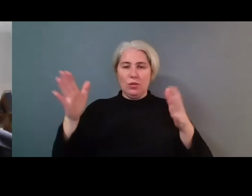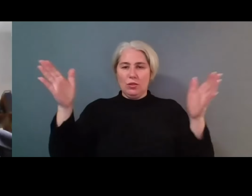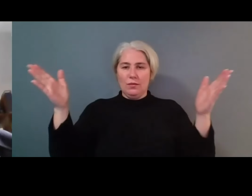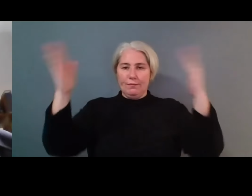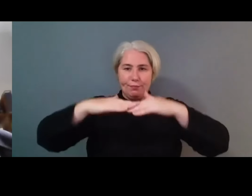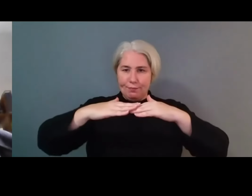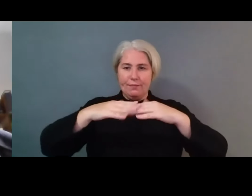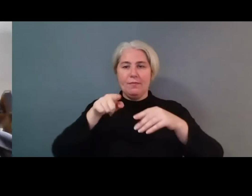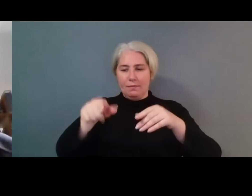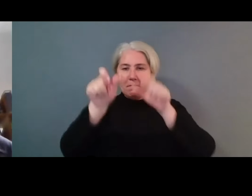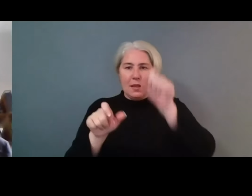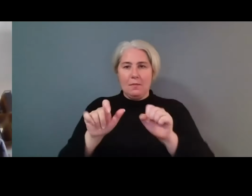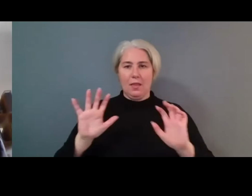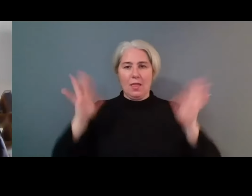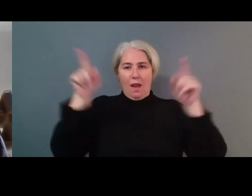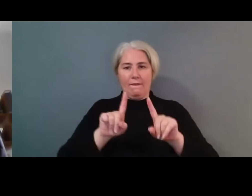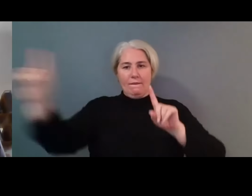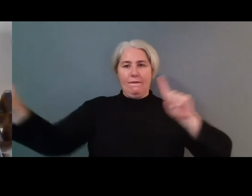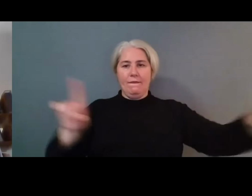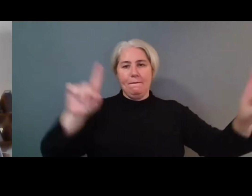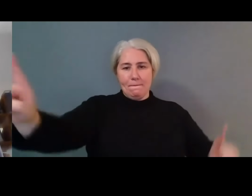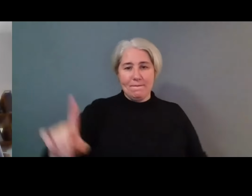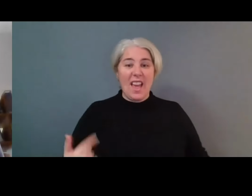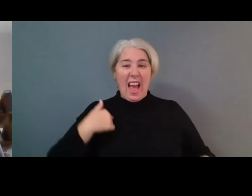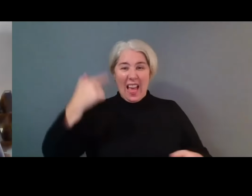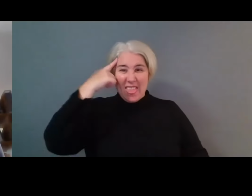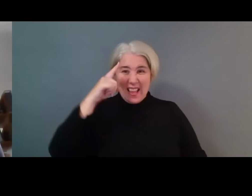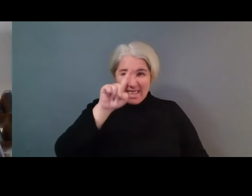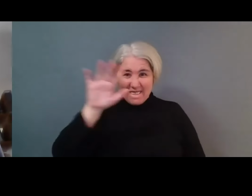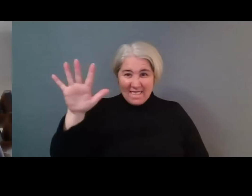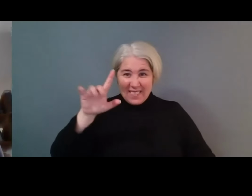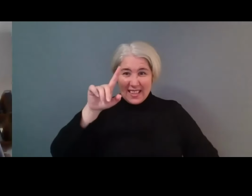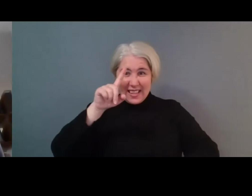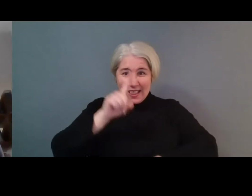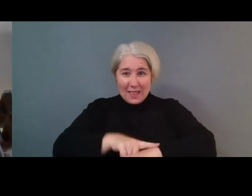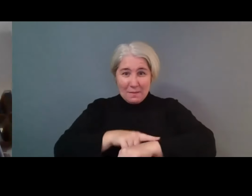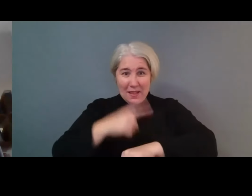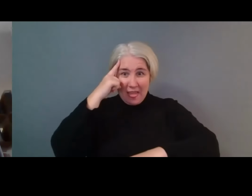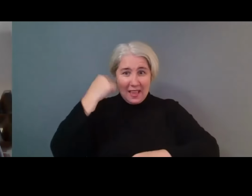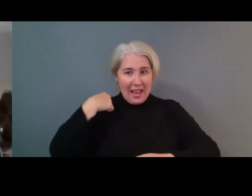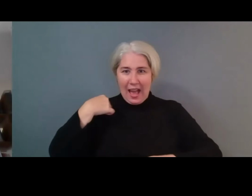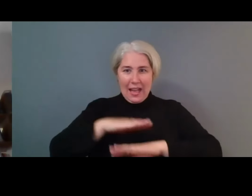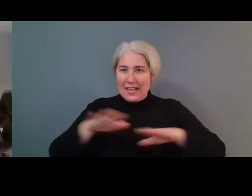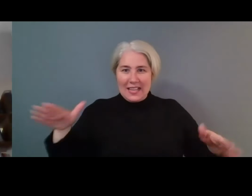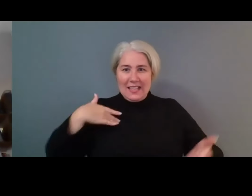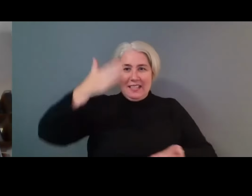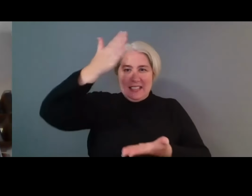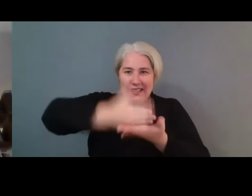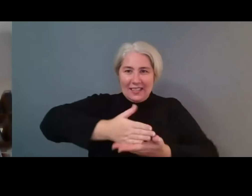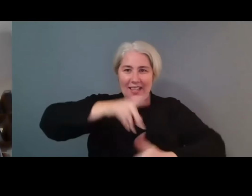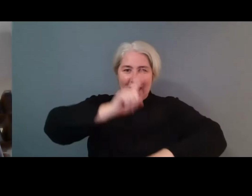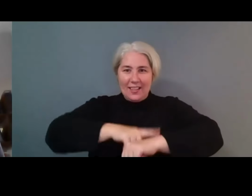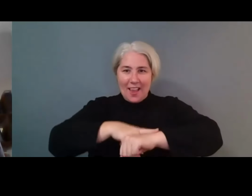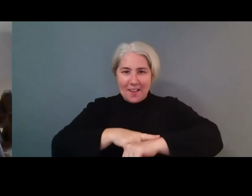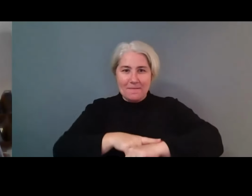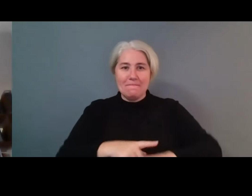seconds left, so I think I stop here. So I would like to, in